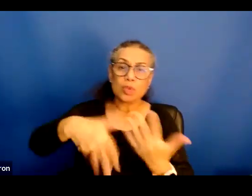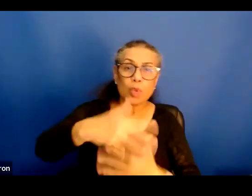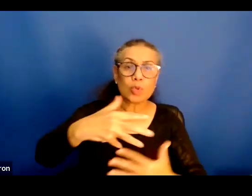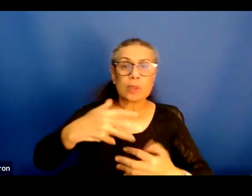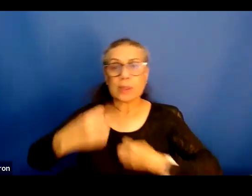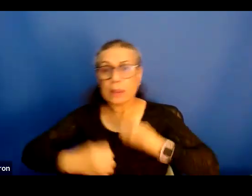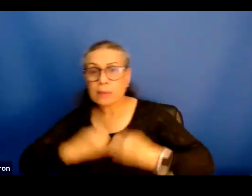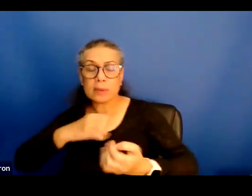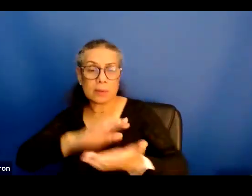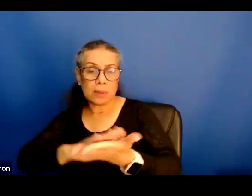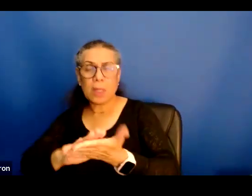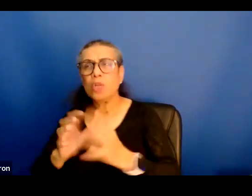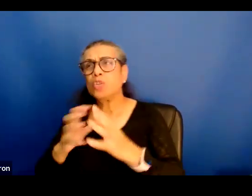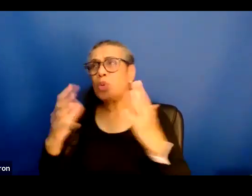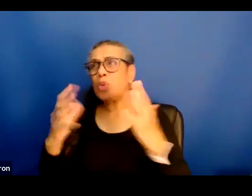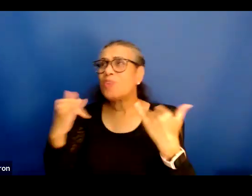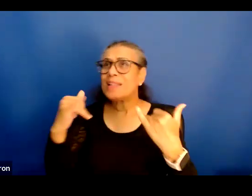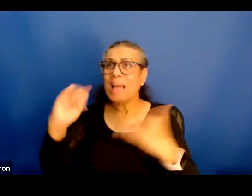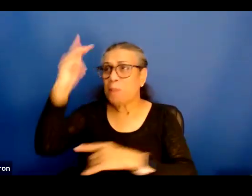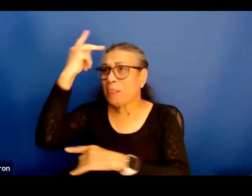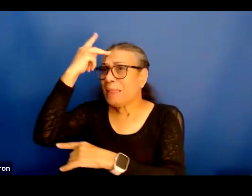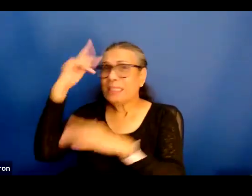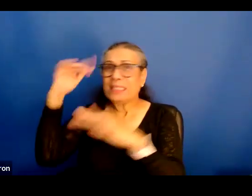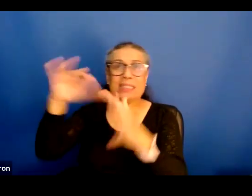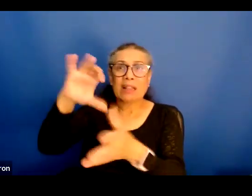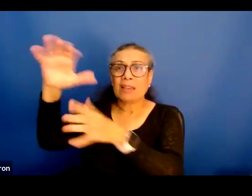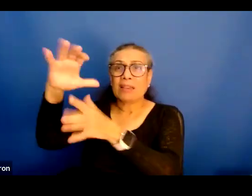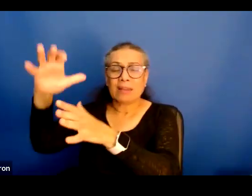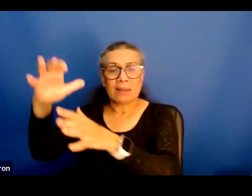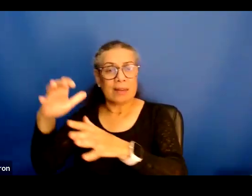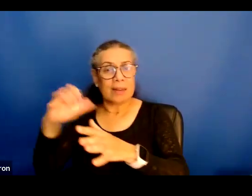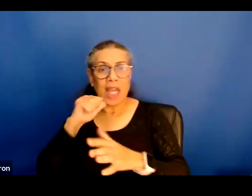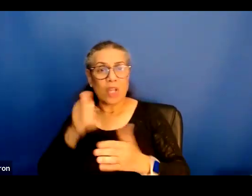in a time with so much political uncertainty, instead of offering a safe place for most